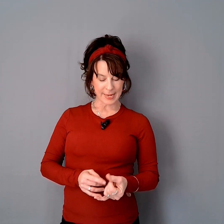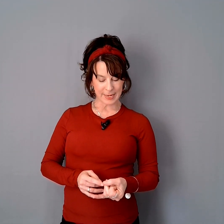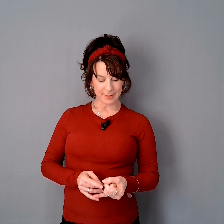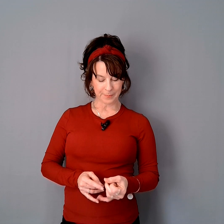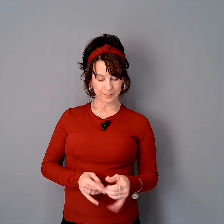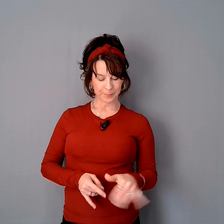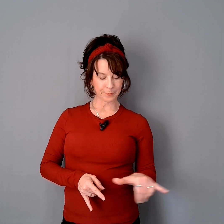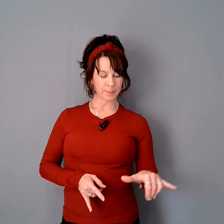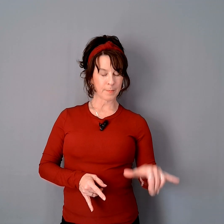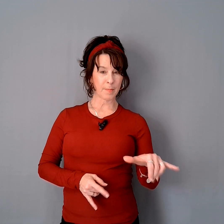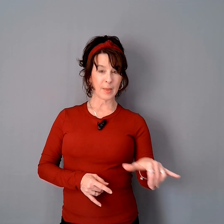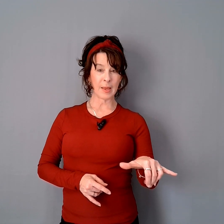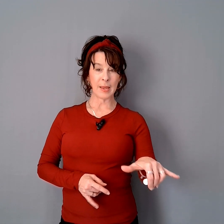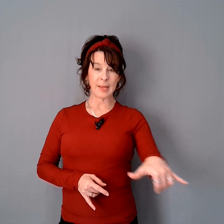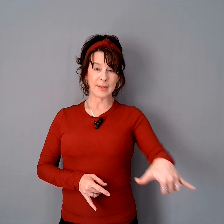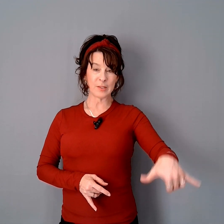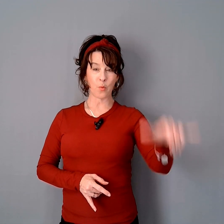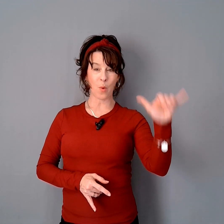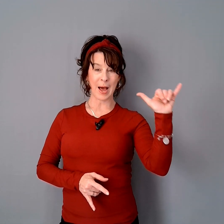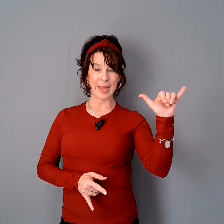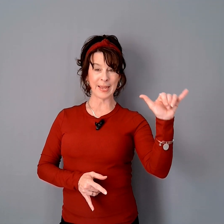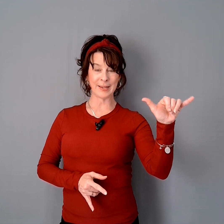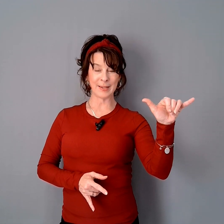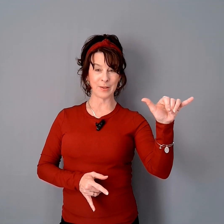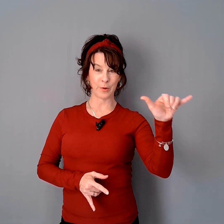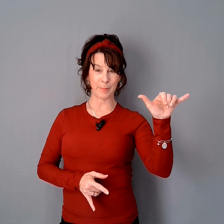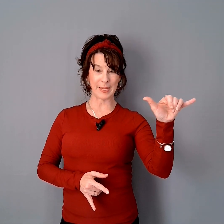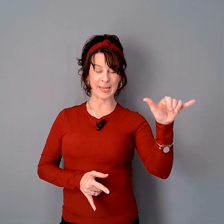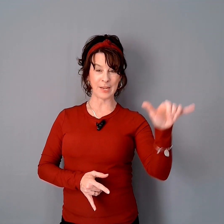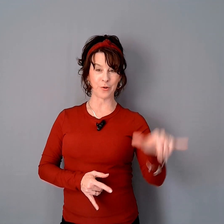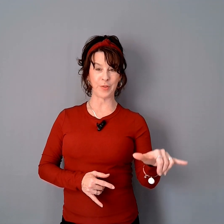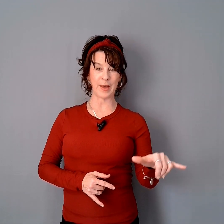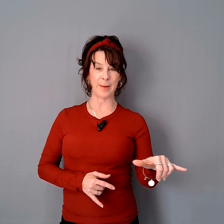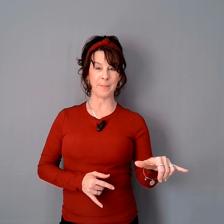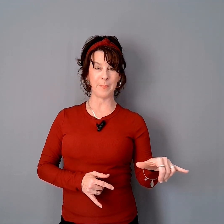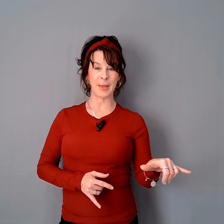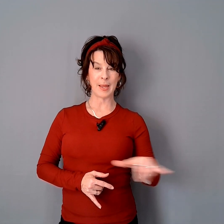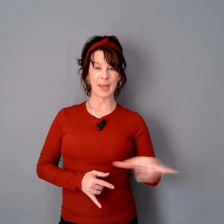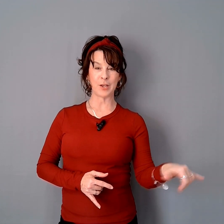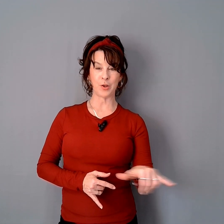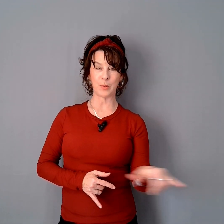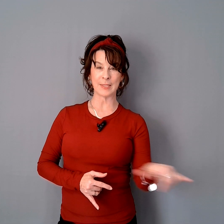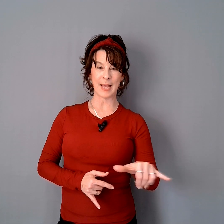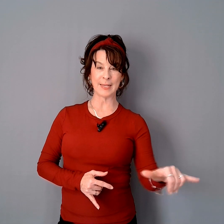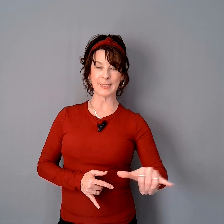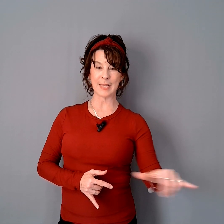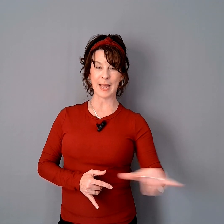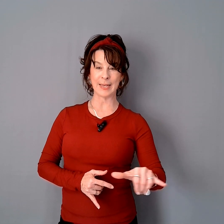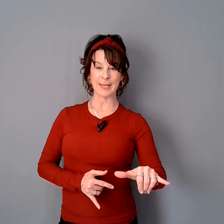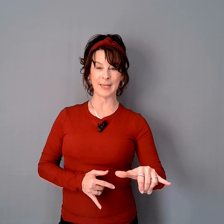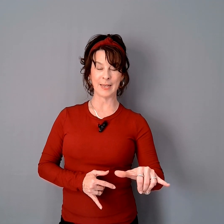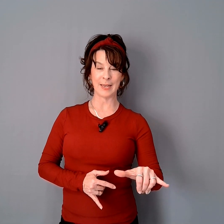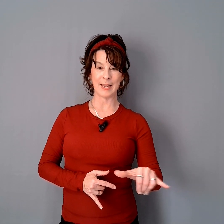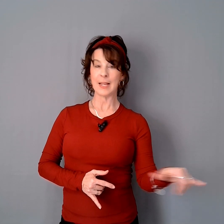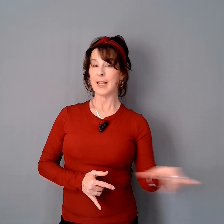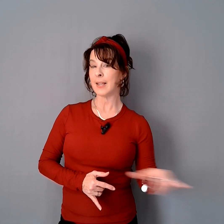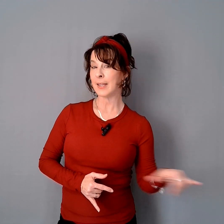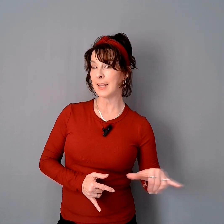like is the Y, your pinky and your thumb, and you go side to side.